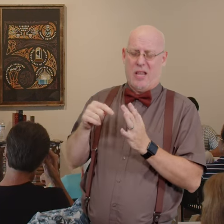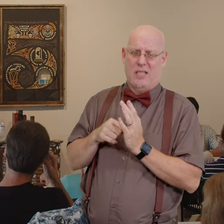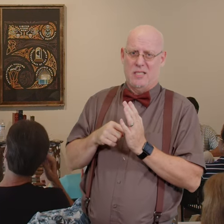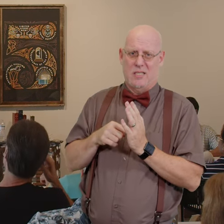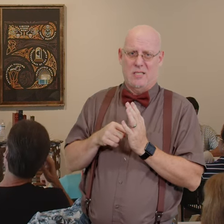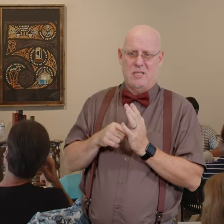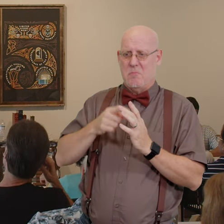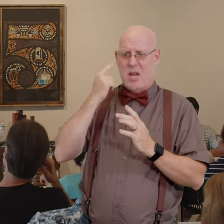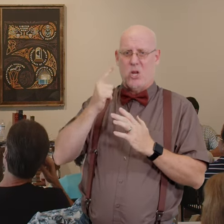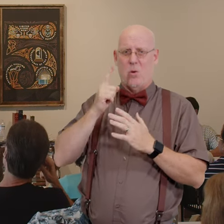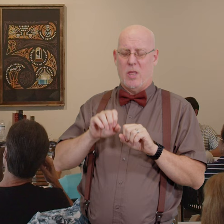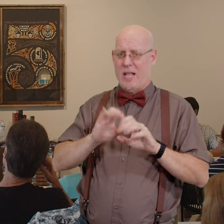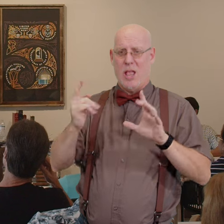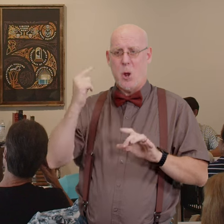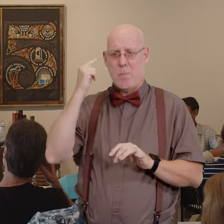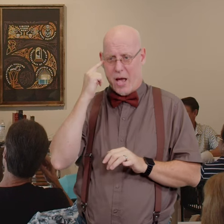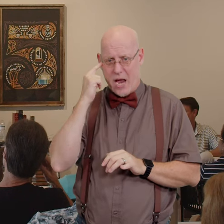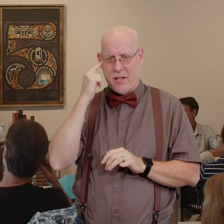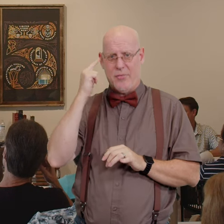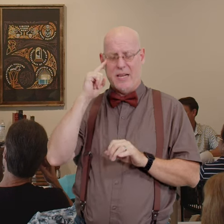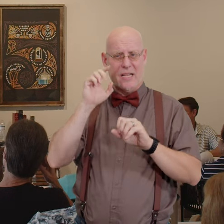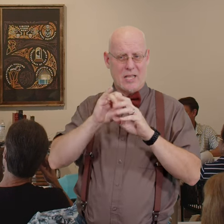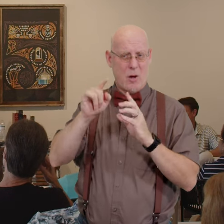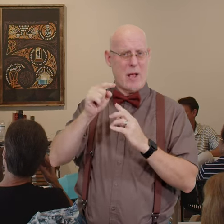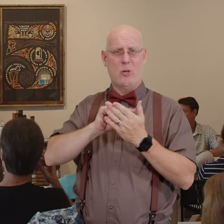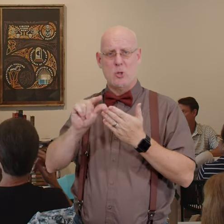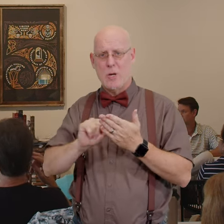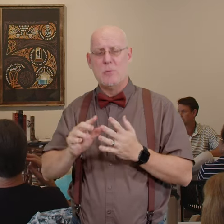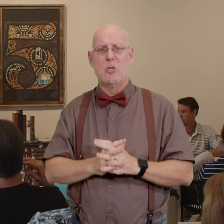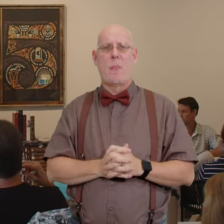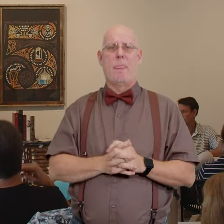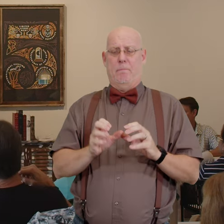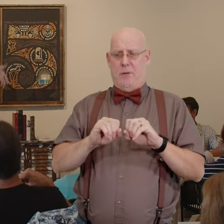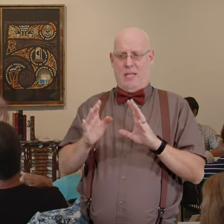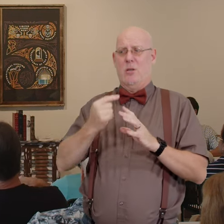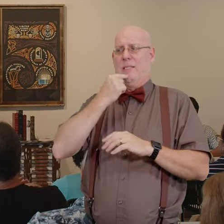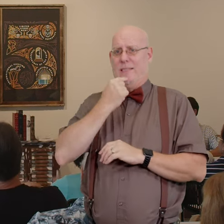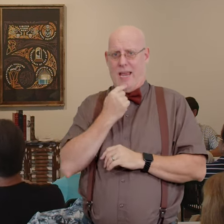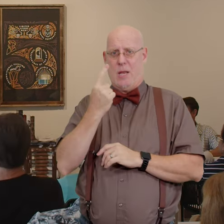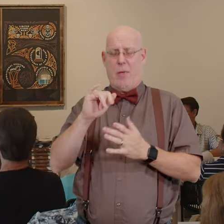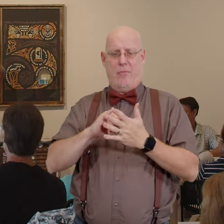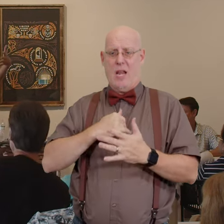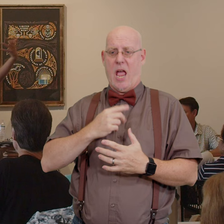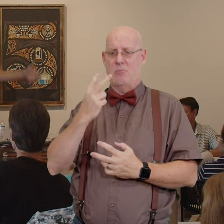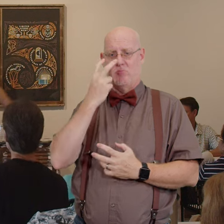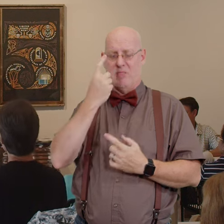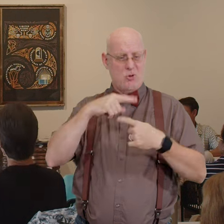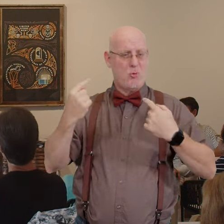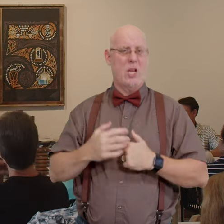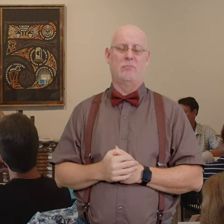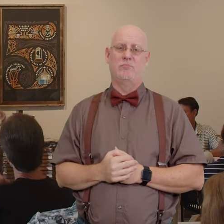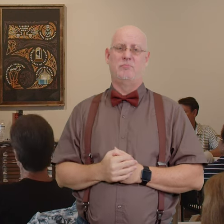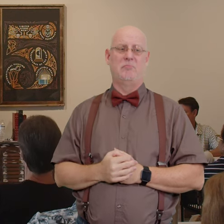don't like this stuff, because with a clear mind, thinking clearly about the scripture, it is clearly saying something that I don't